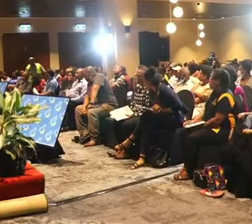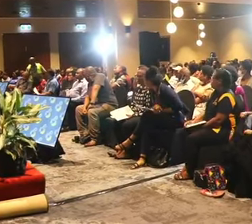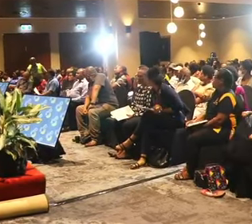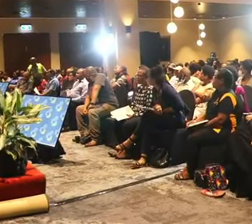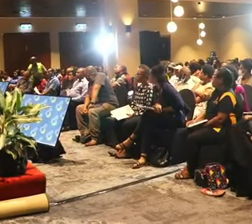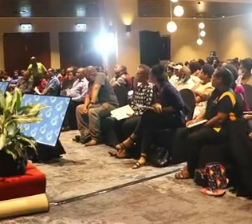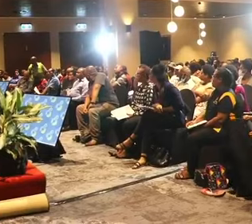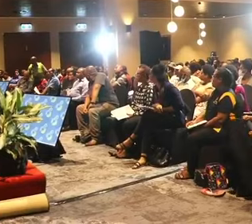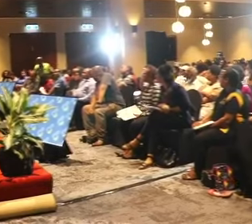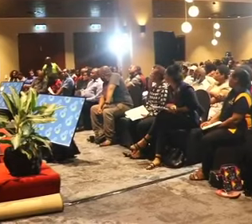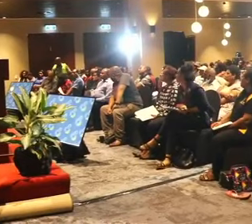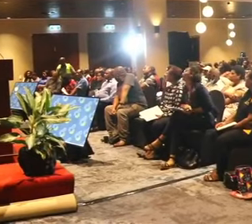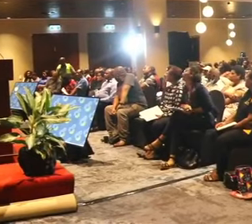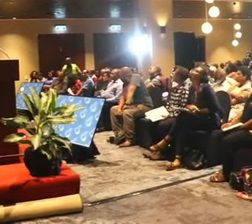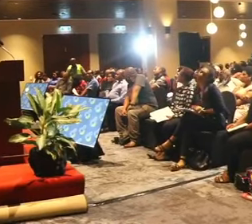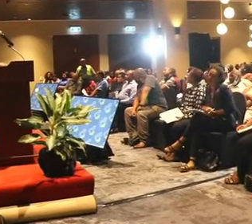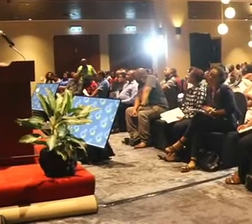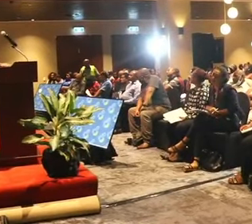Name Lumi Thomas.